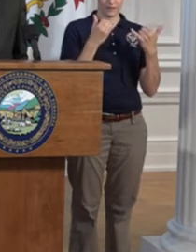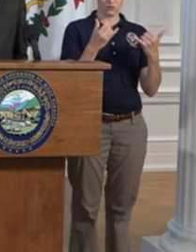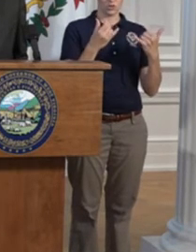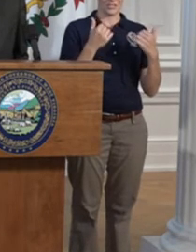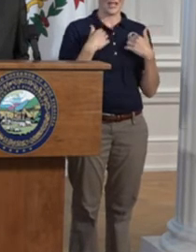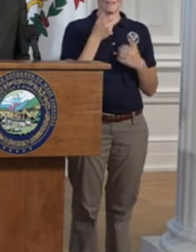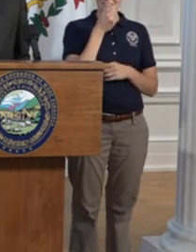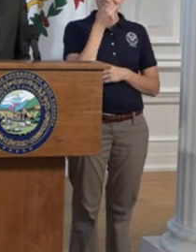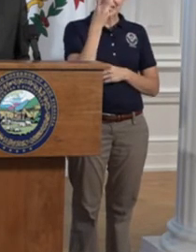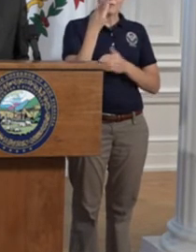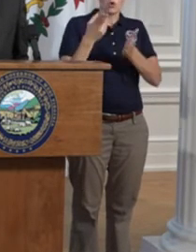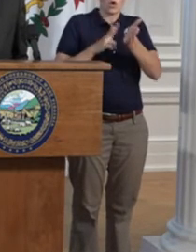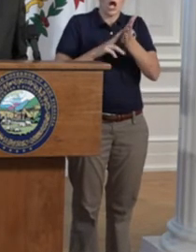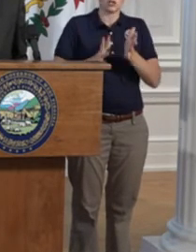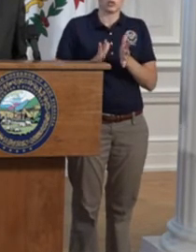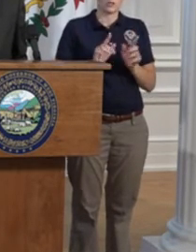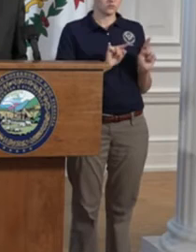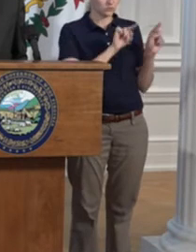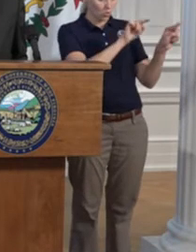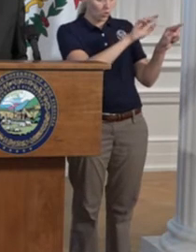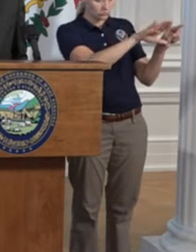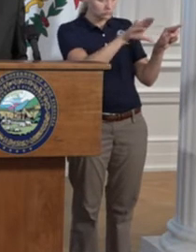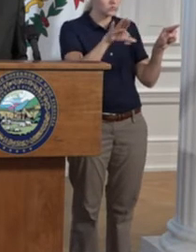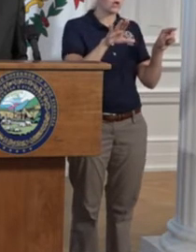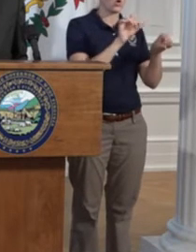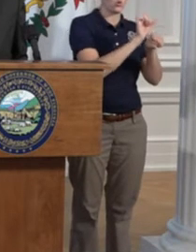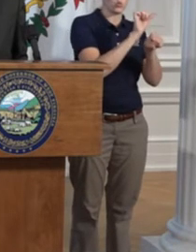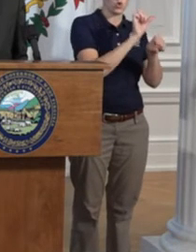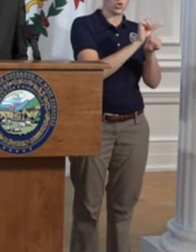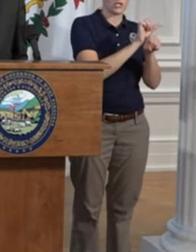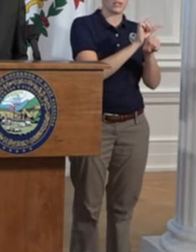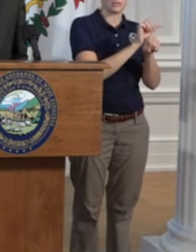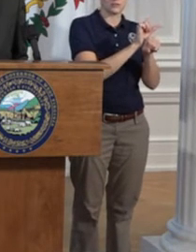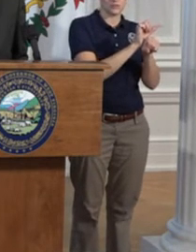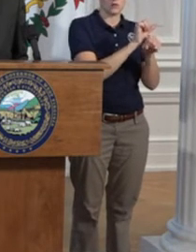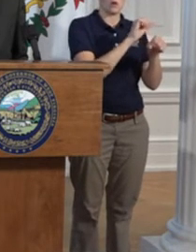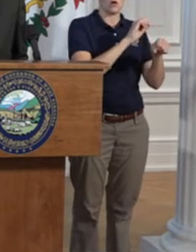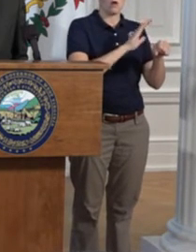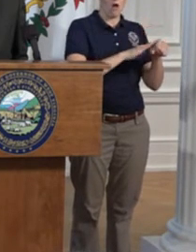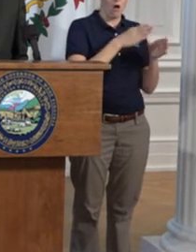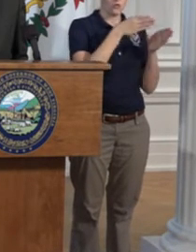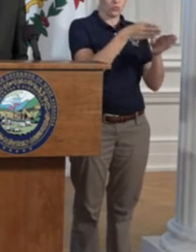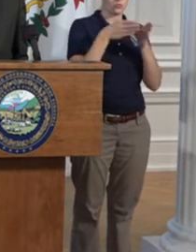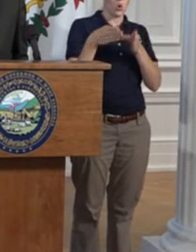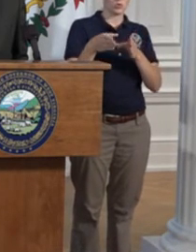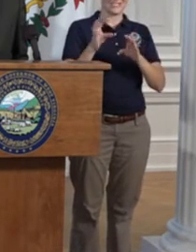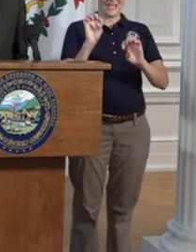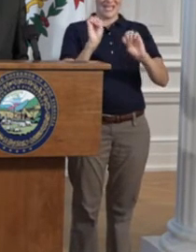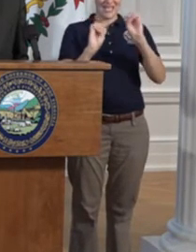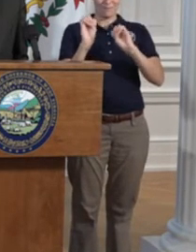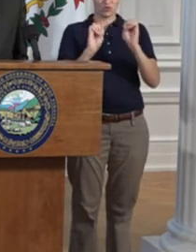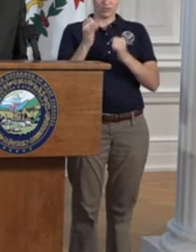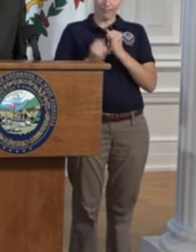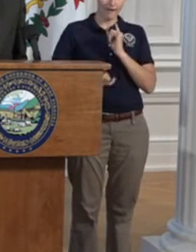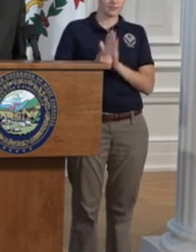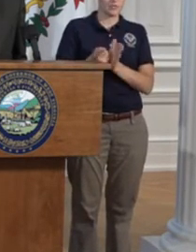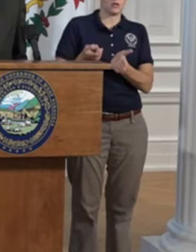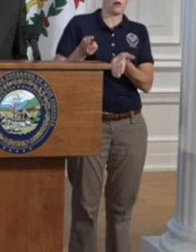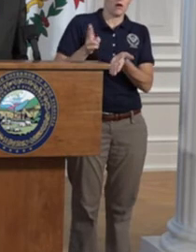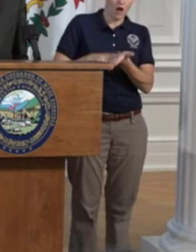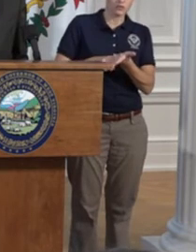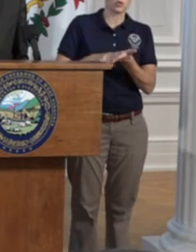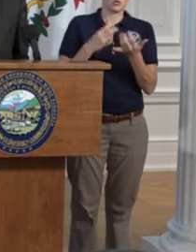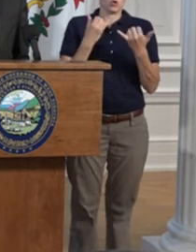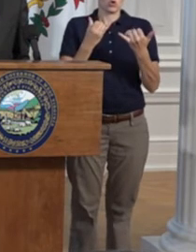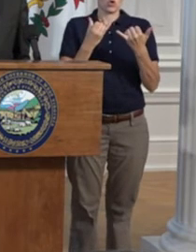contractors working on projects throughout the flooded areas. They were emergency contracts. We're currently working